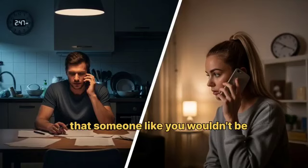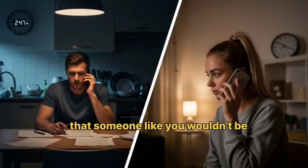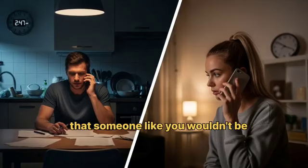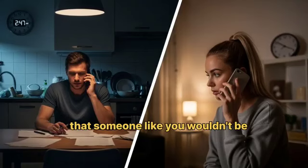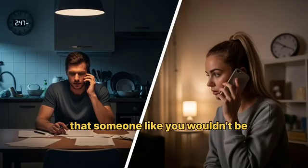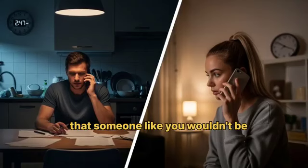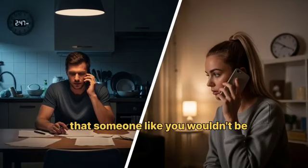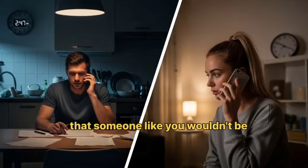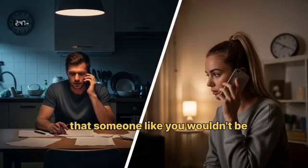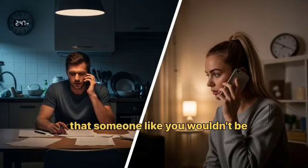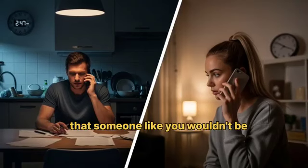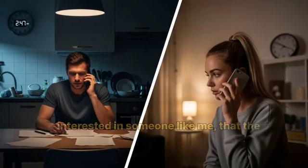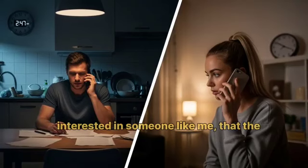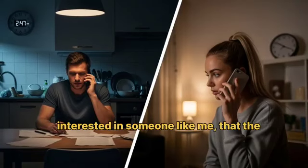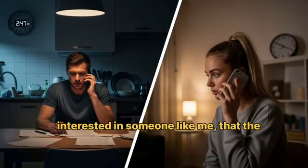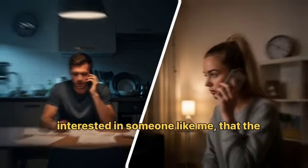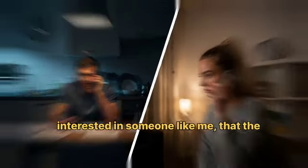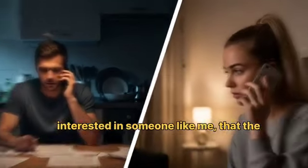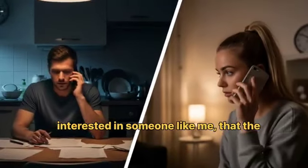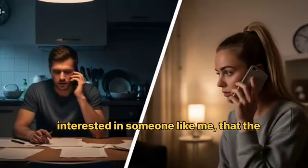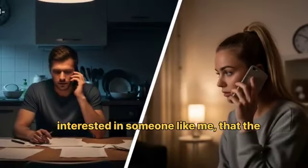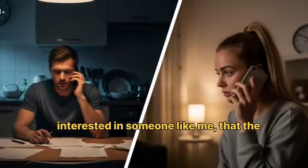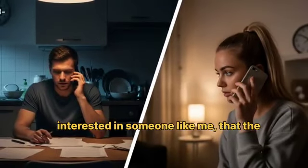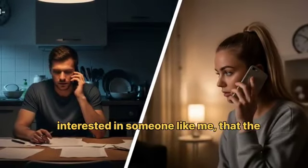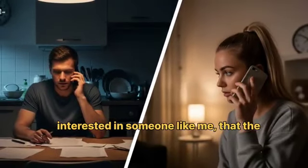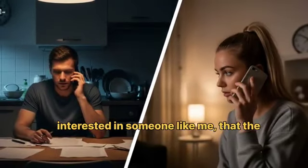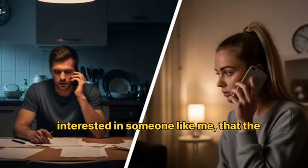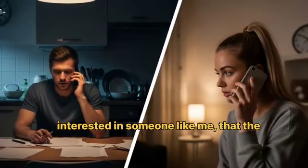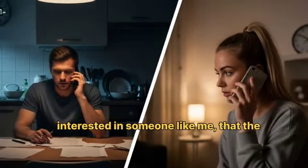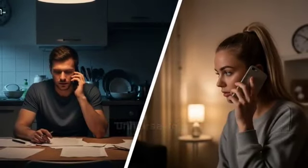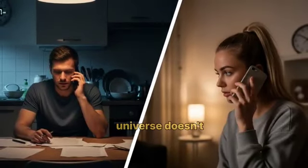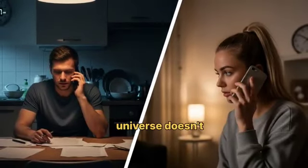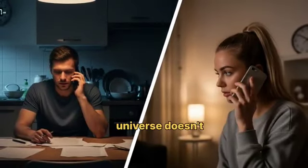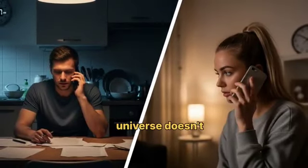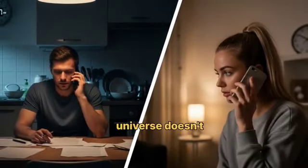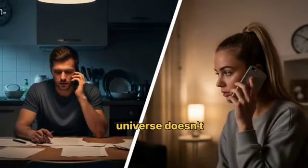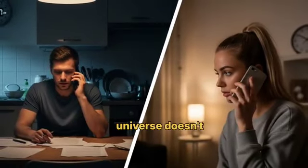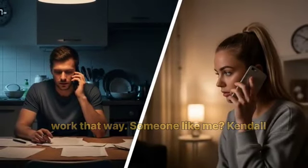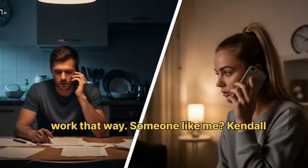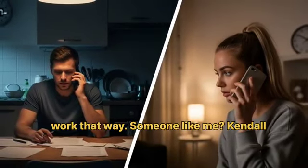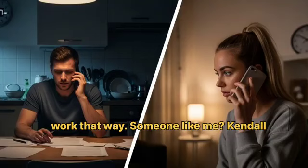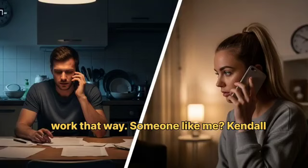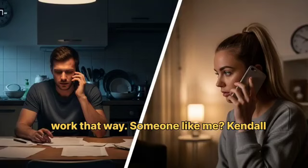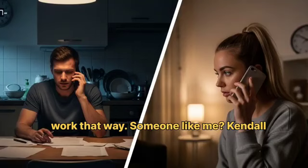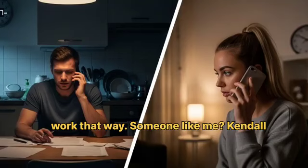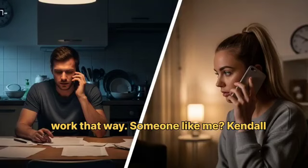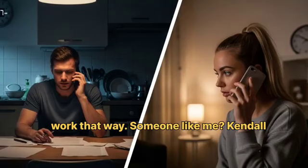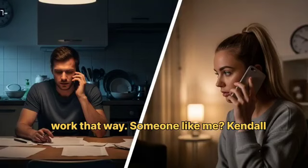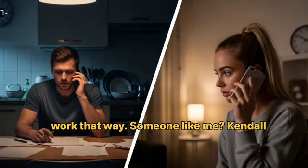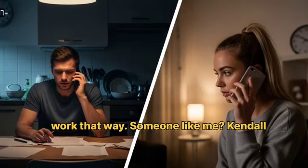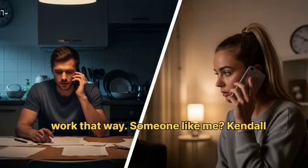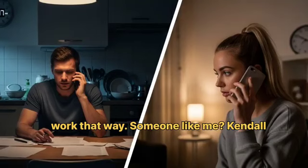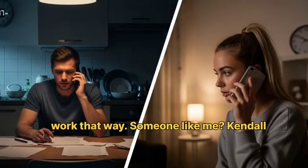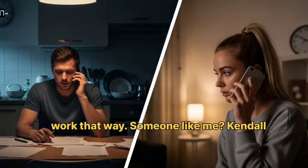someone like you wouldn't be interested in someone like me, that the universe doesn't work that way." "Someone like